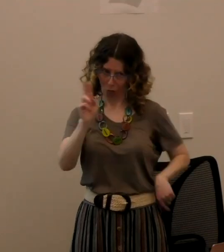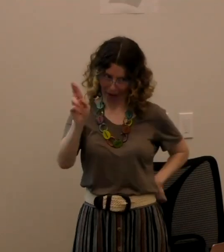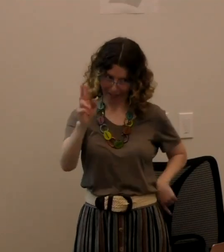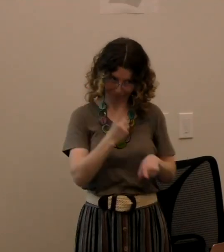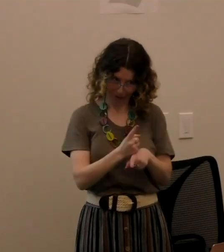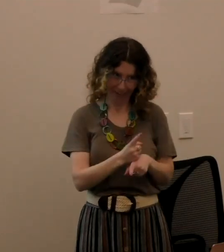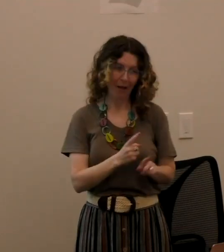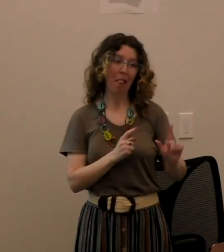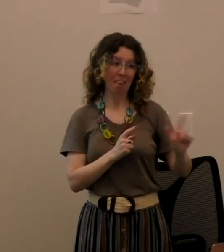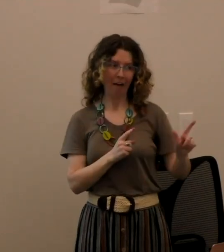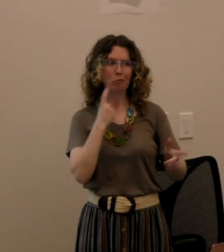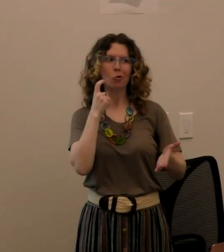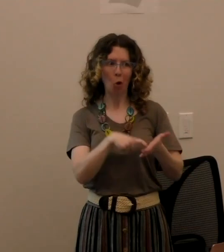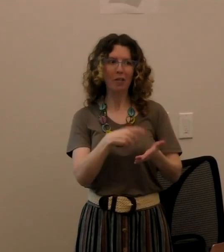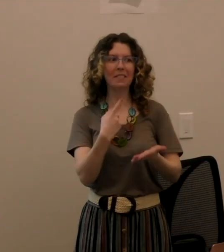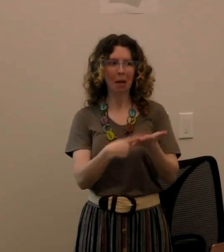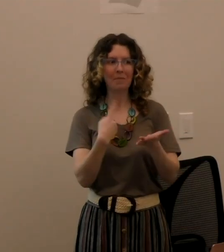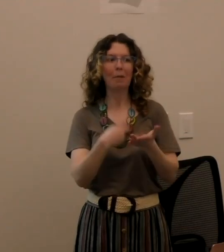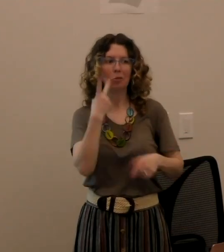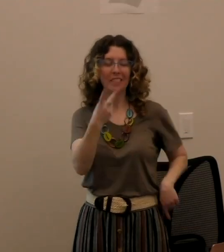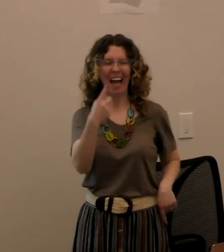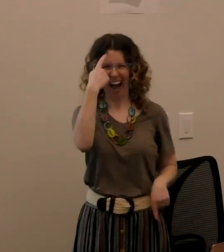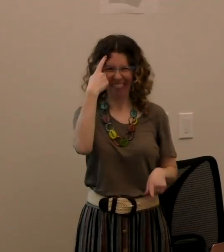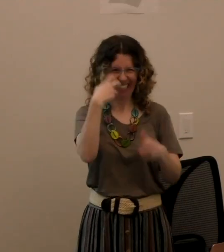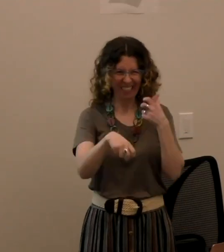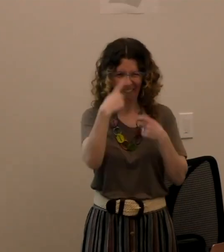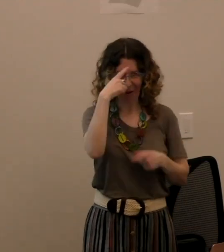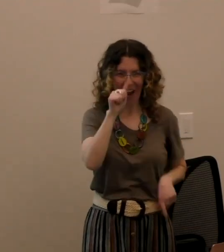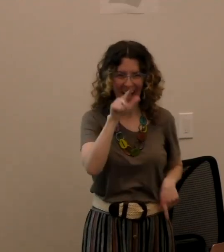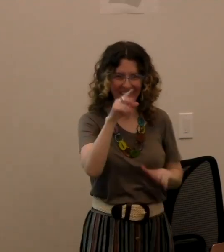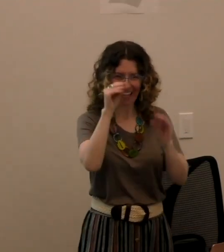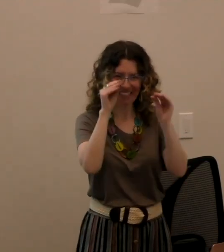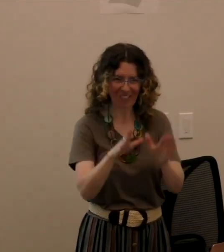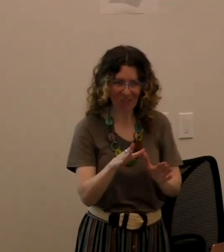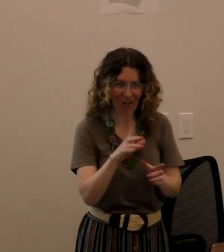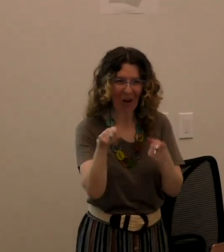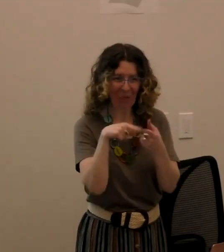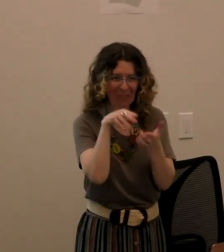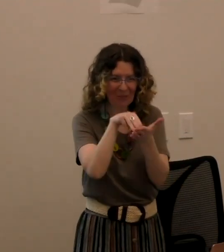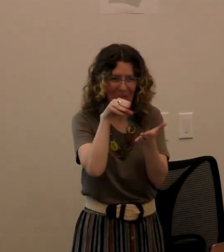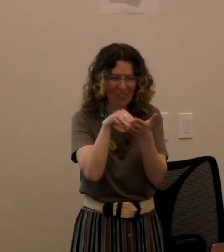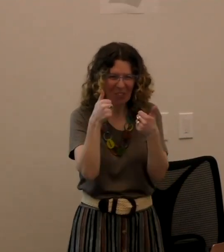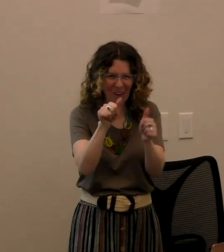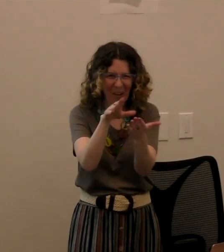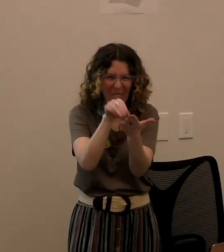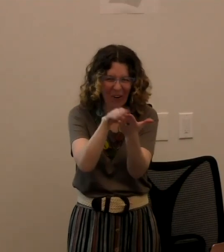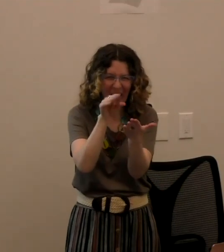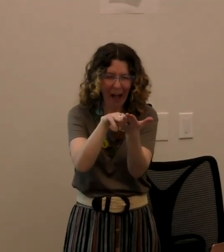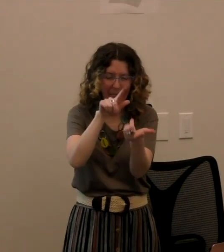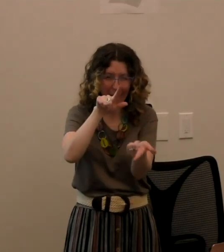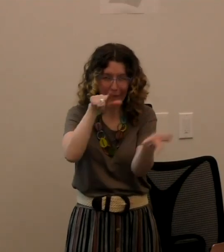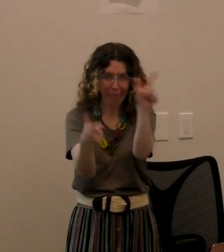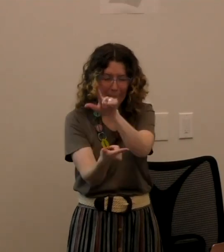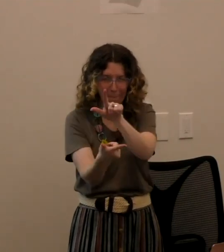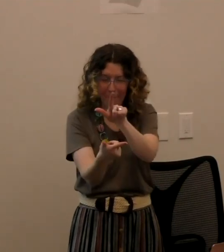So 90% of people are right-handed, but those southpaws, sometimes you'll see, I think it's tough for ASL teachers to